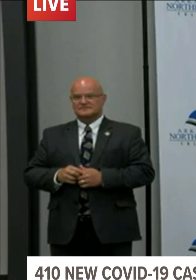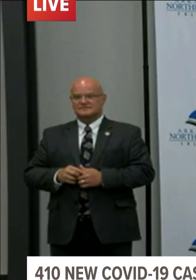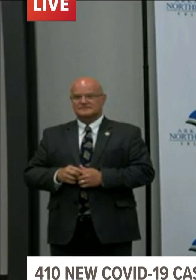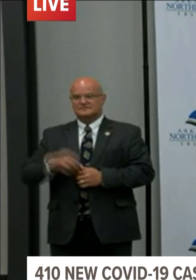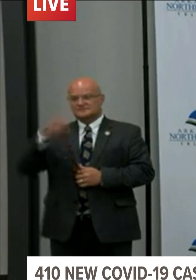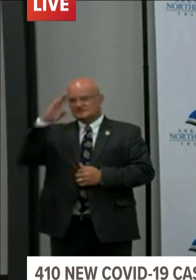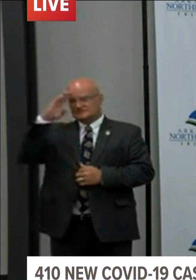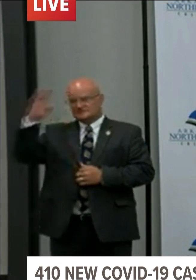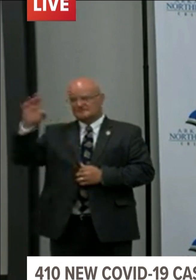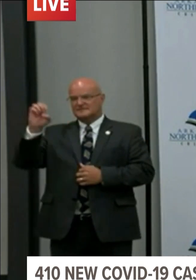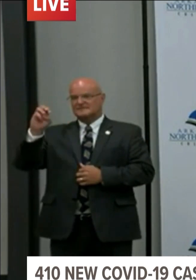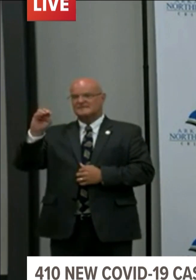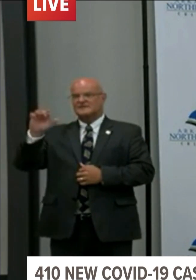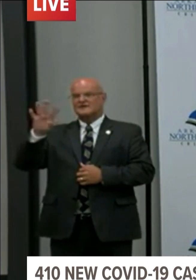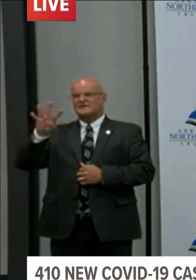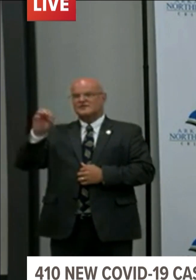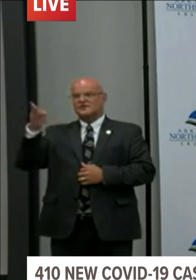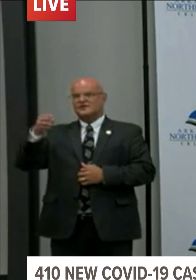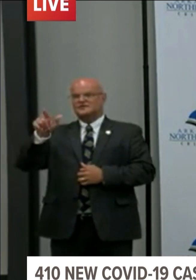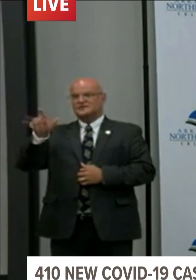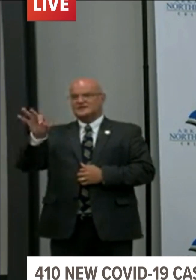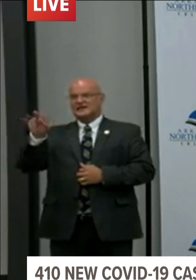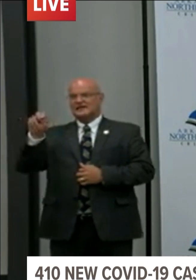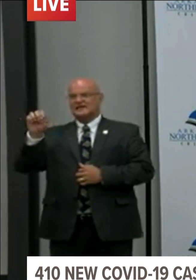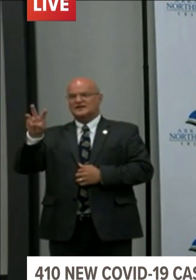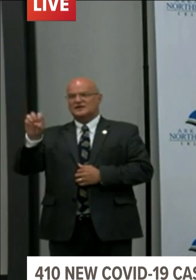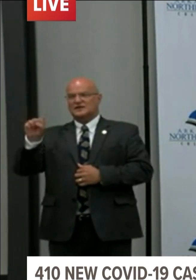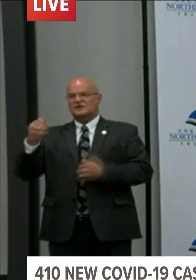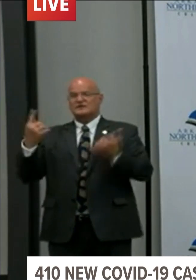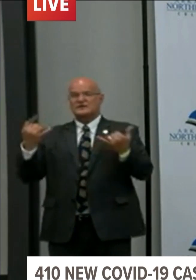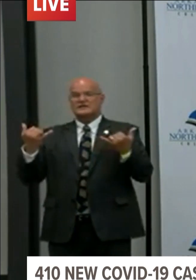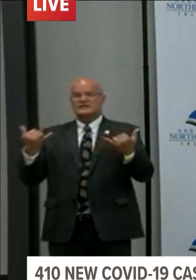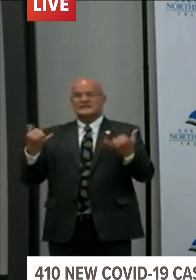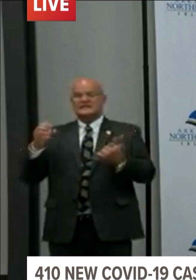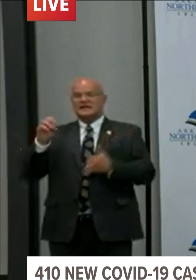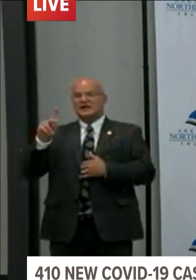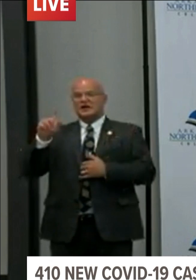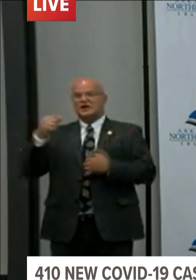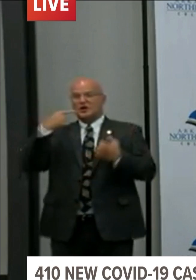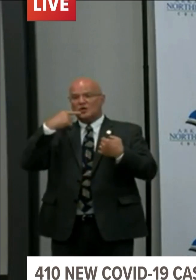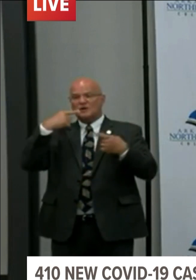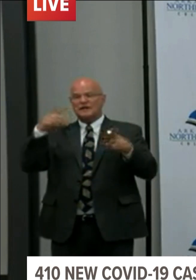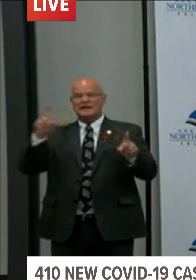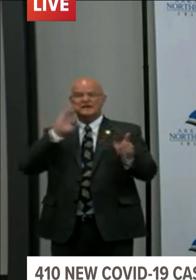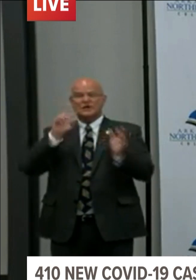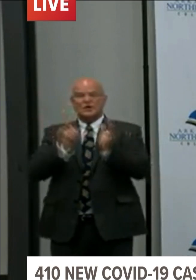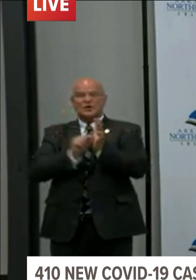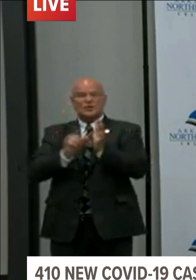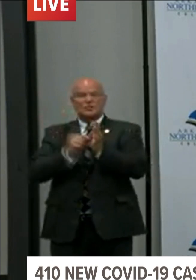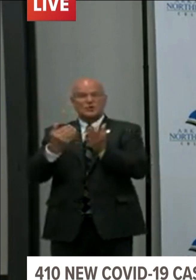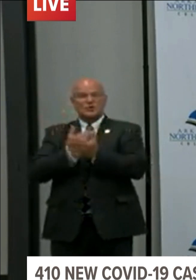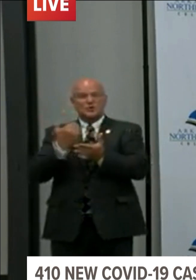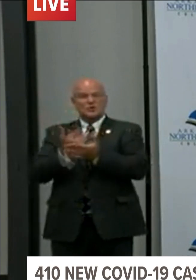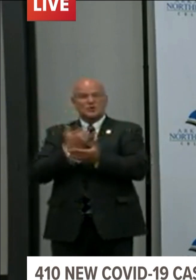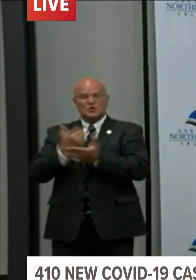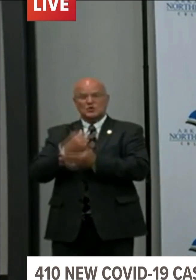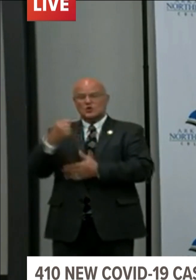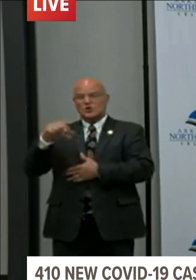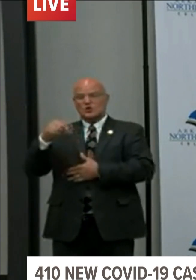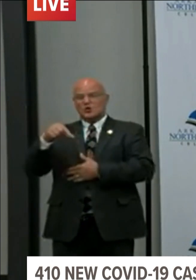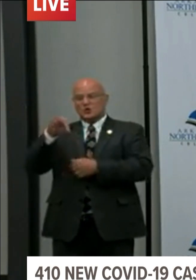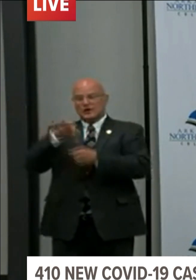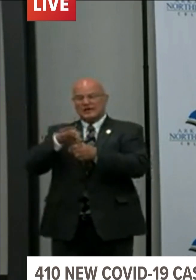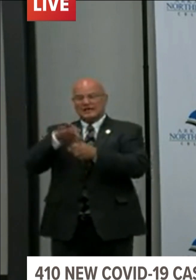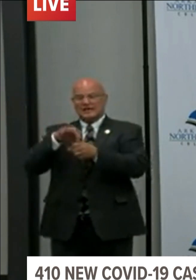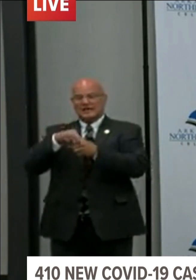Hi, this is Emma Claybrook with 4029 News. Today, Oklahoma election officials announced that they will print new green absentee ballot